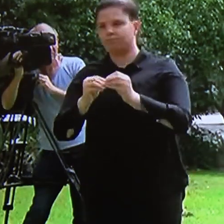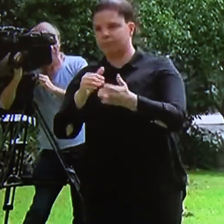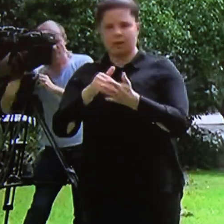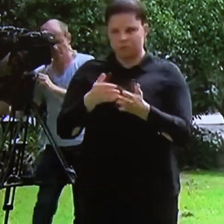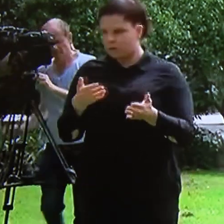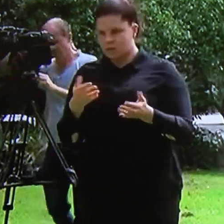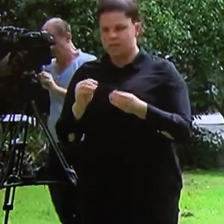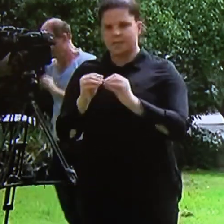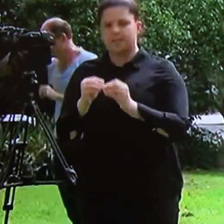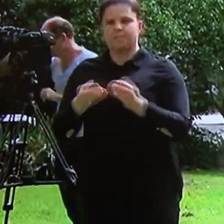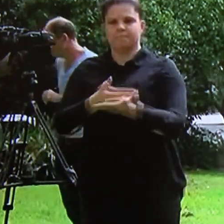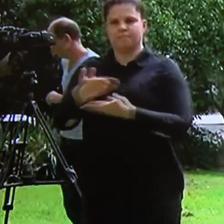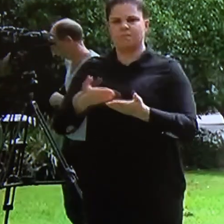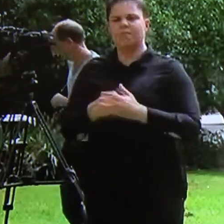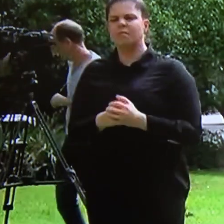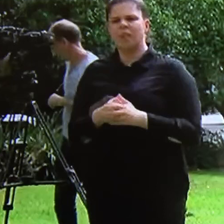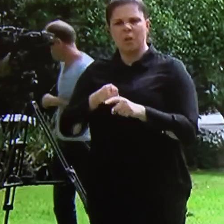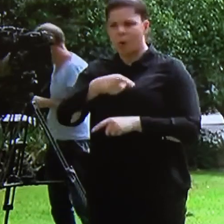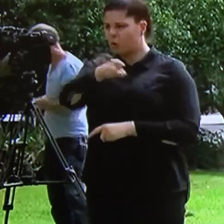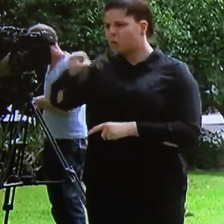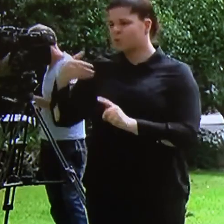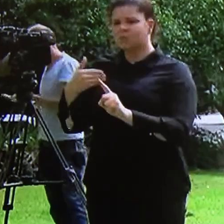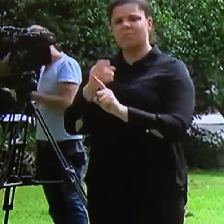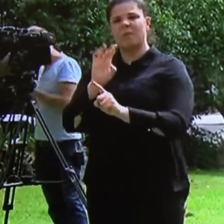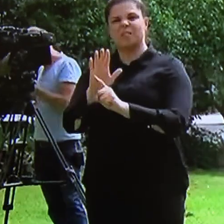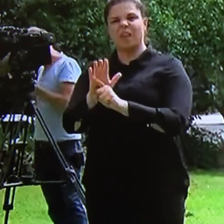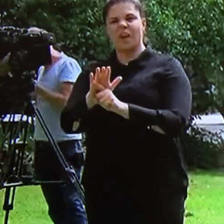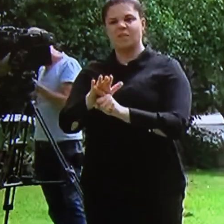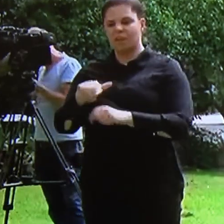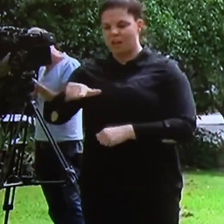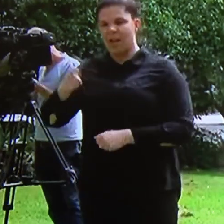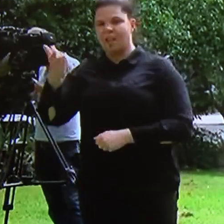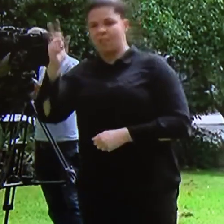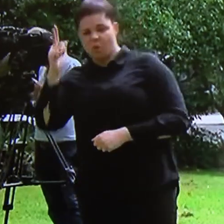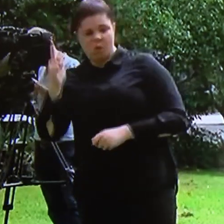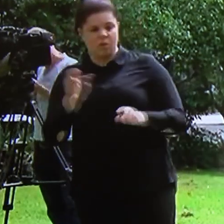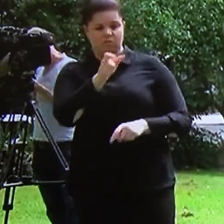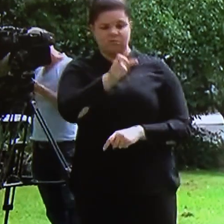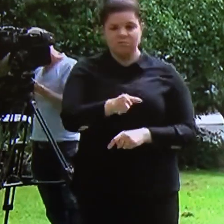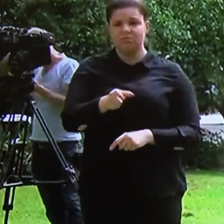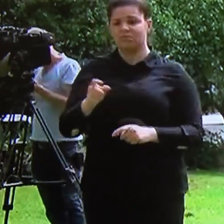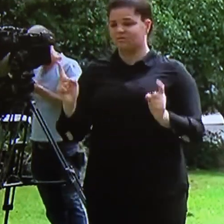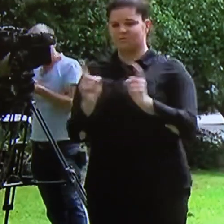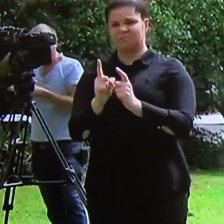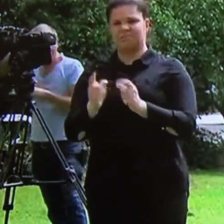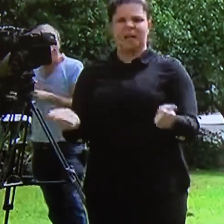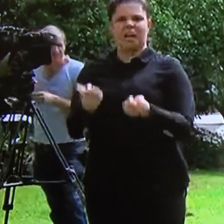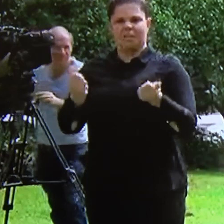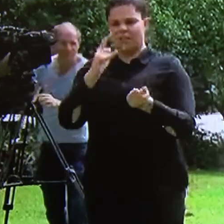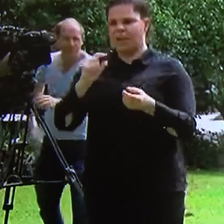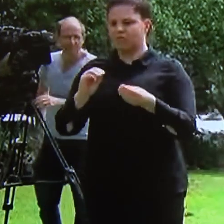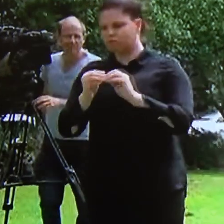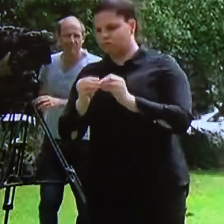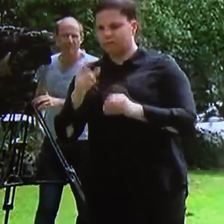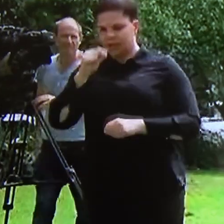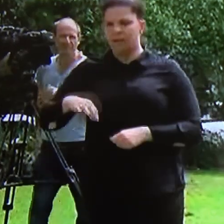and tenants are in fact negotiating new arrangements themselves. But where they can't reach that agreement themselves, then we are wanting them